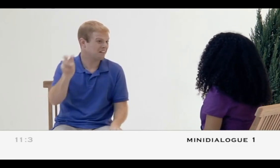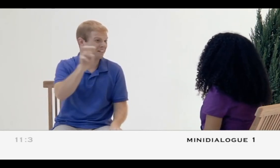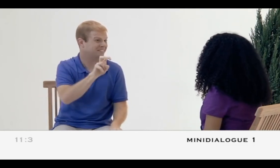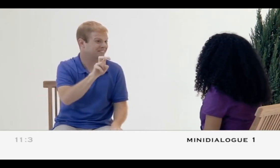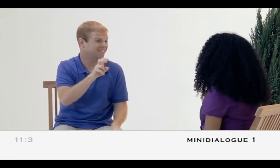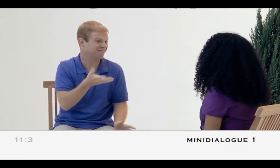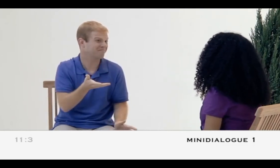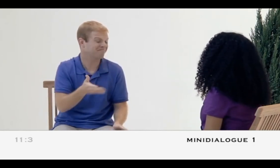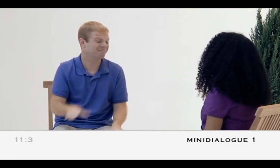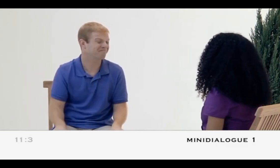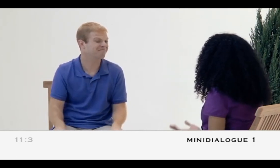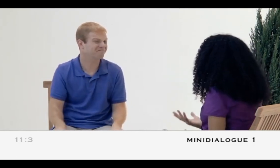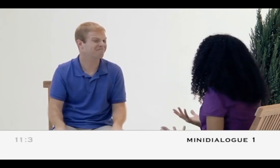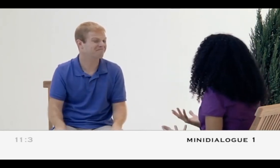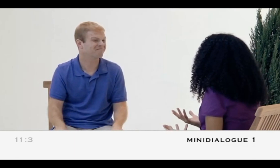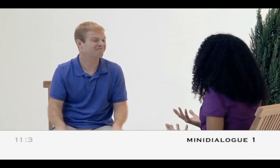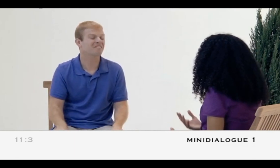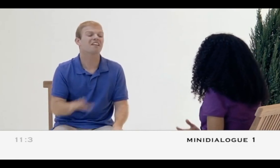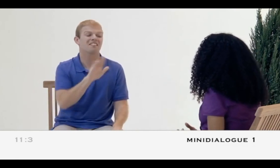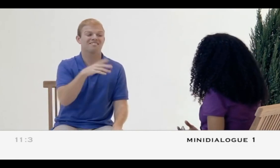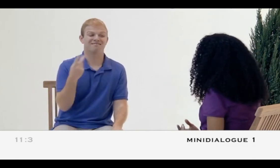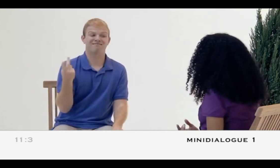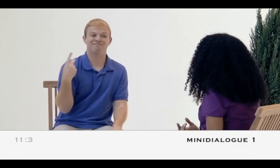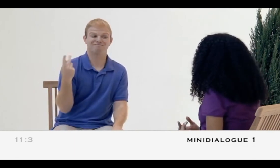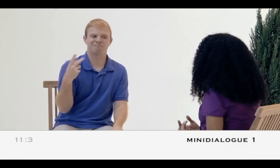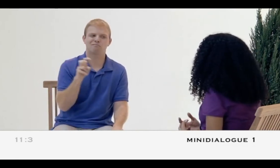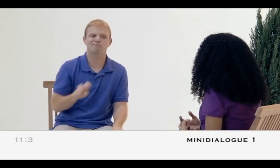Interesting. Perfect for traveling.